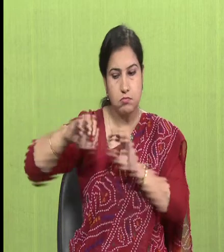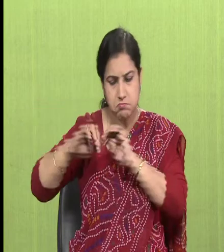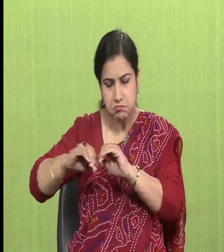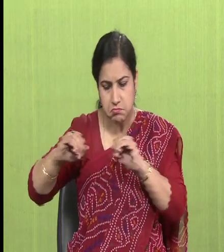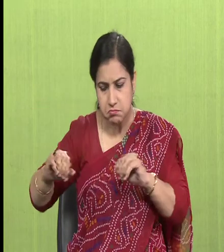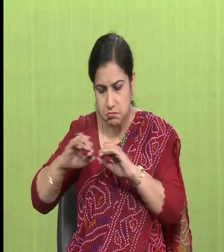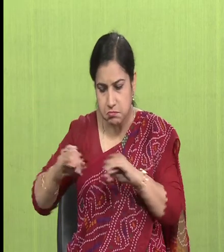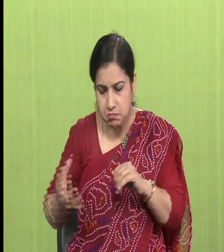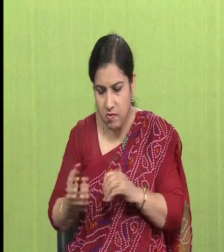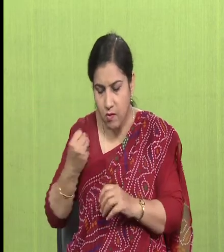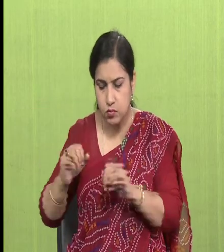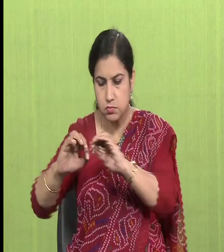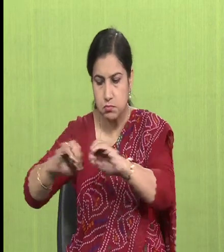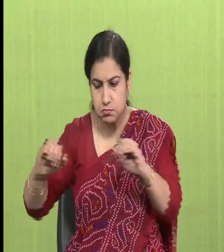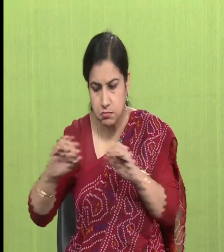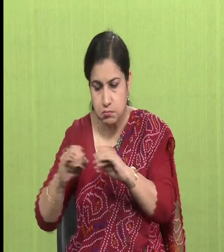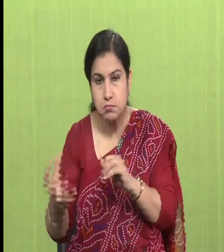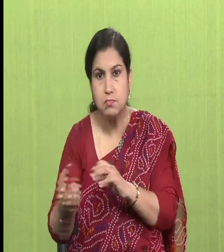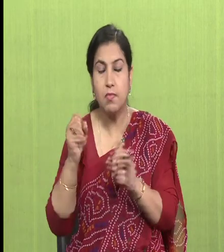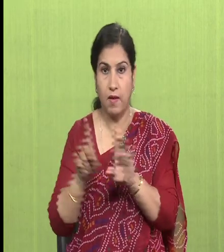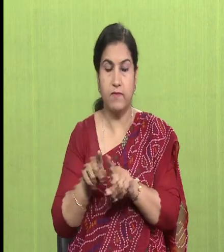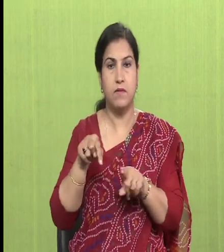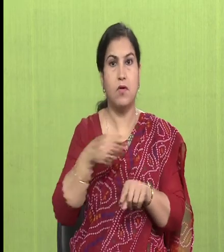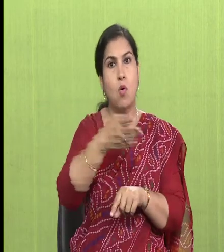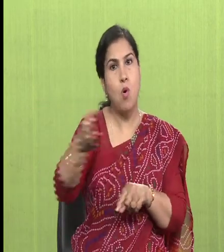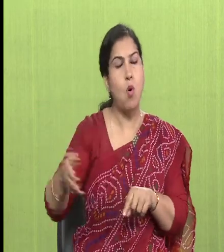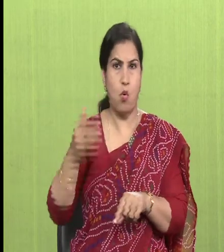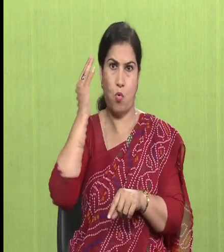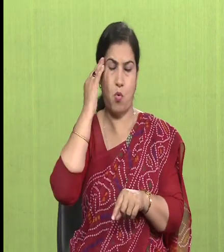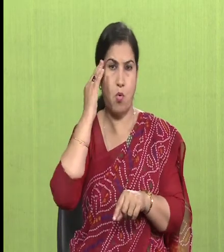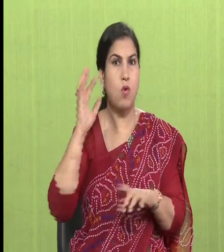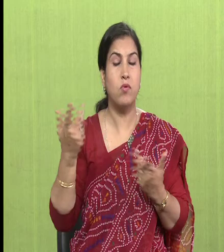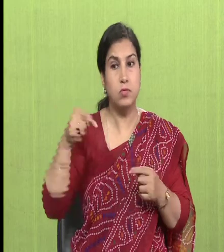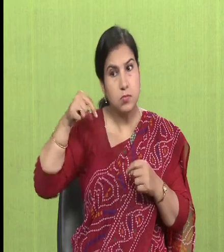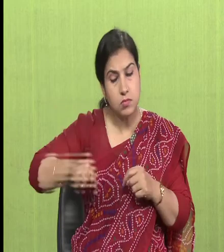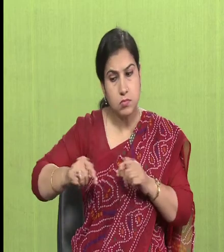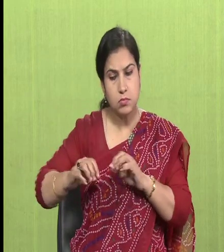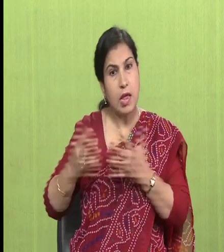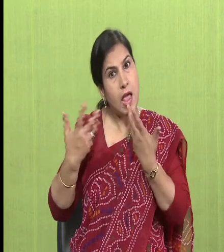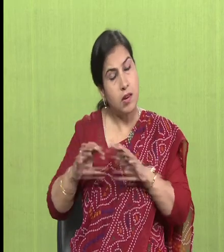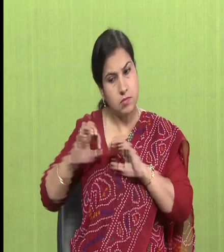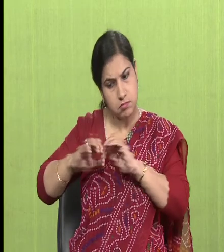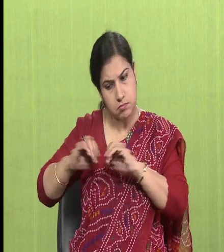We must remember that such archaeological excavations are conducted in different parts